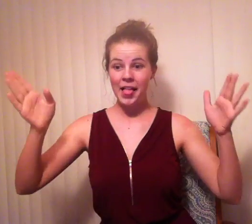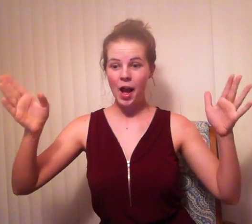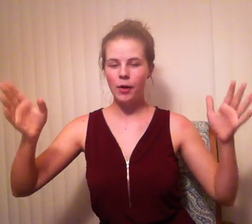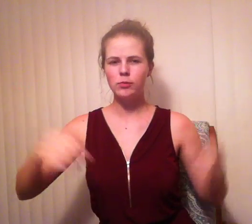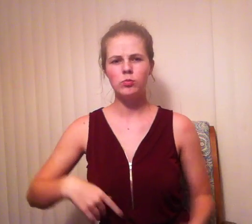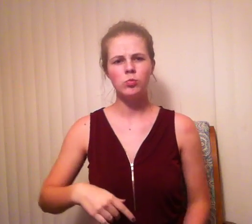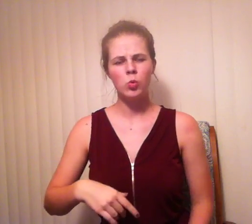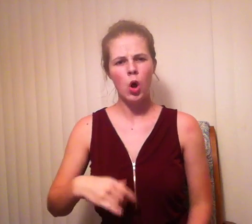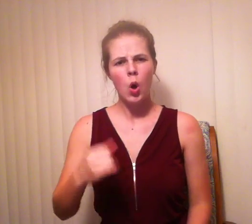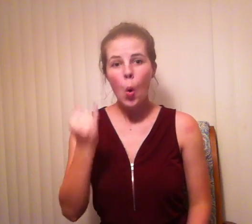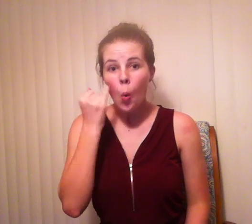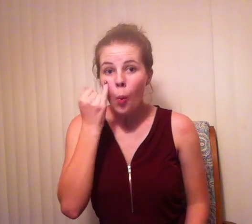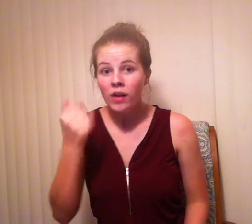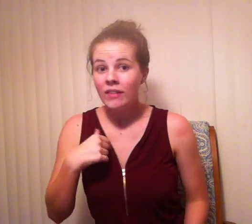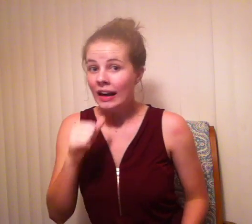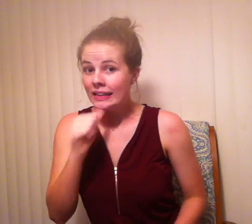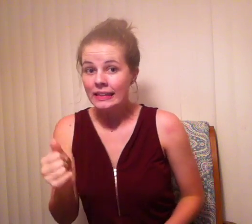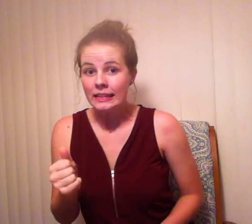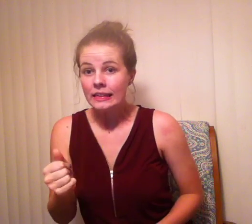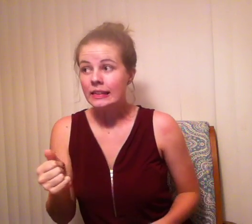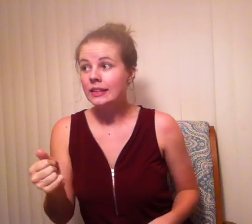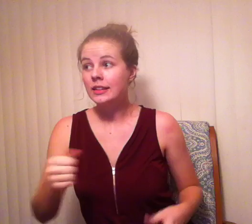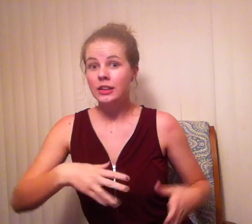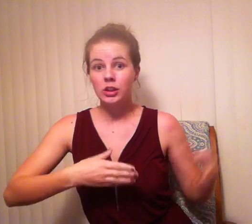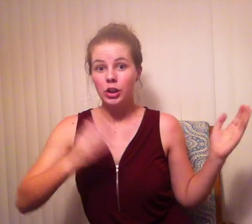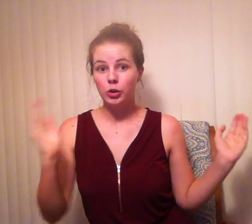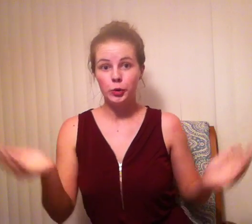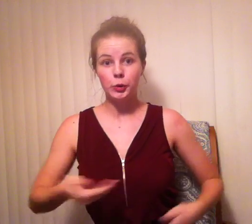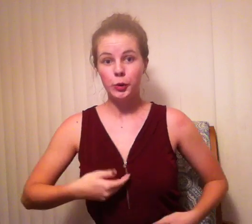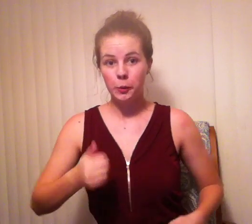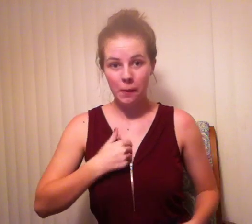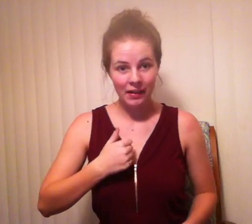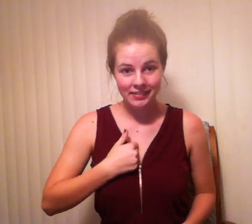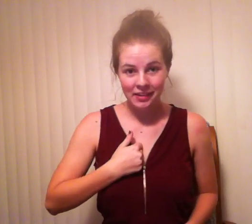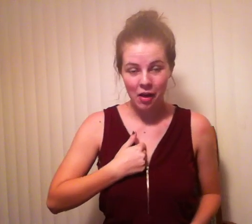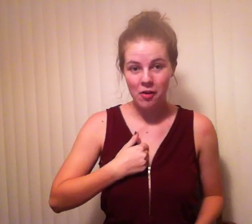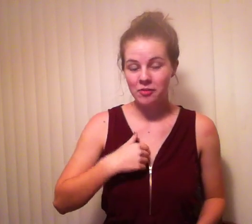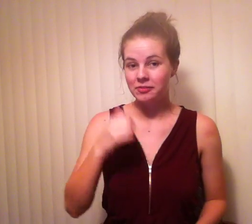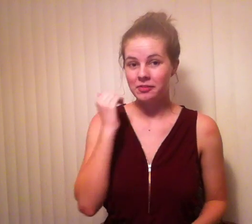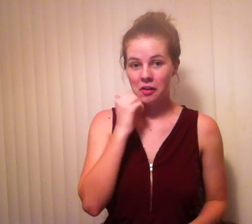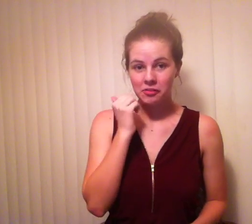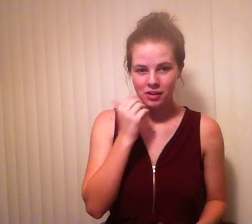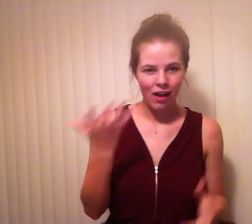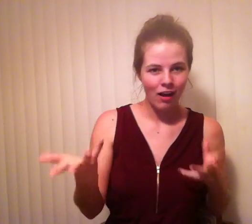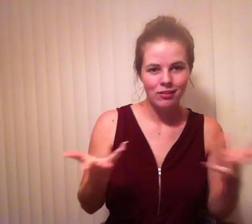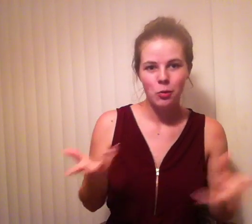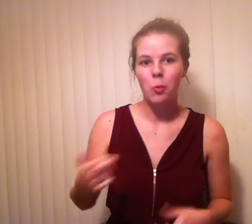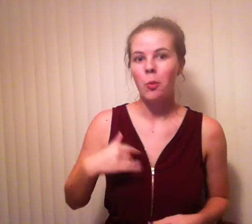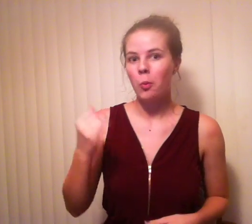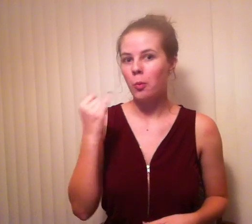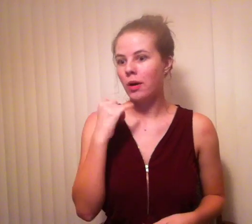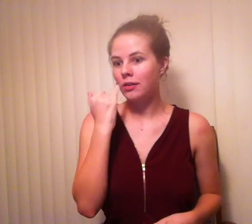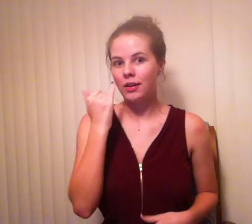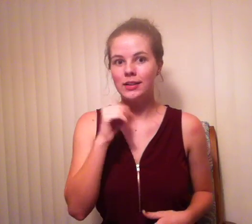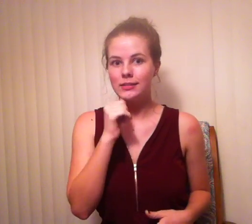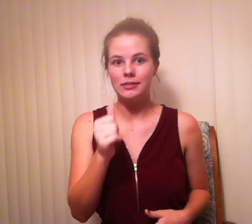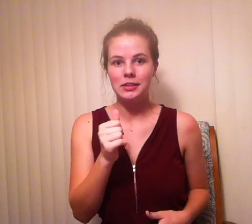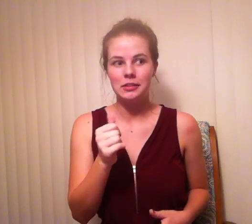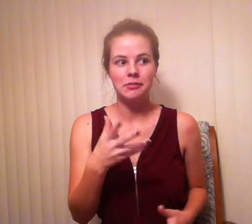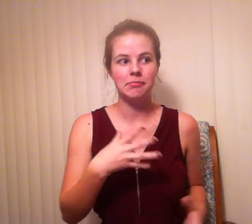What would you guys do if I just didn't do like a little intro thing, or like had a lot of coffee and was like really wide on camera? Would it be weird? I feel like it'd be weird if I